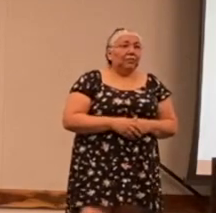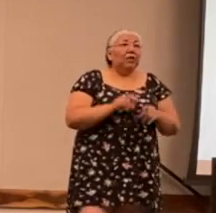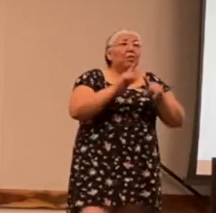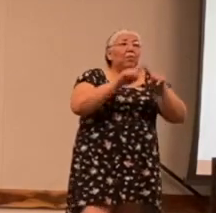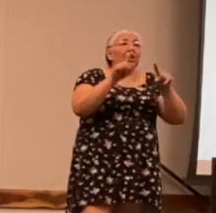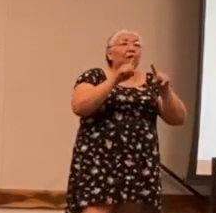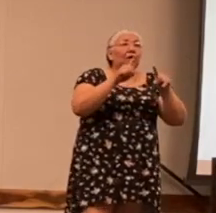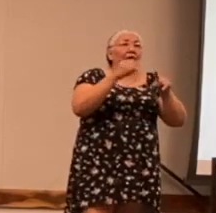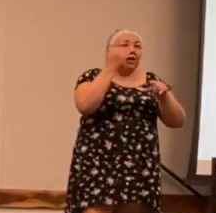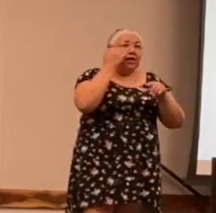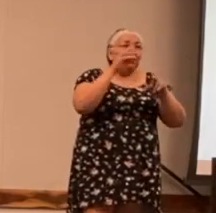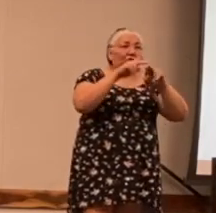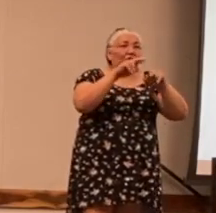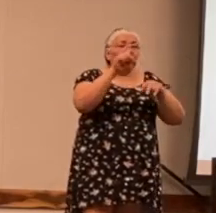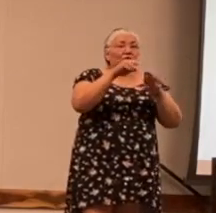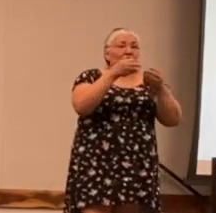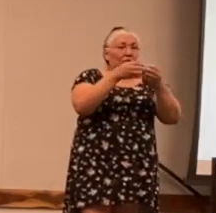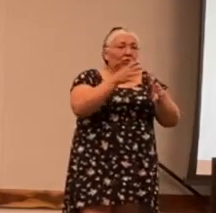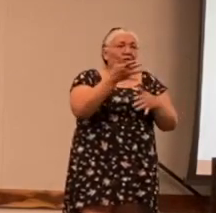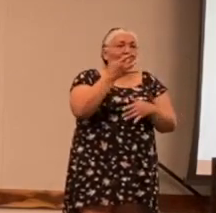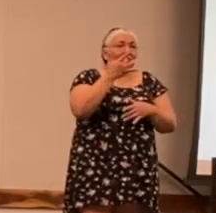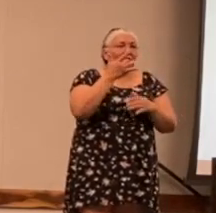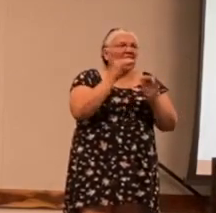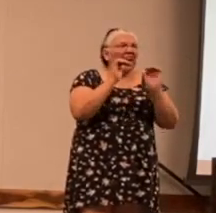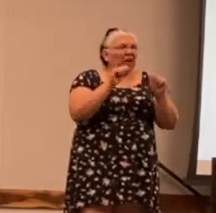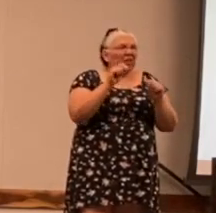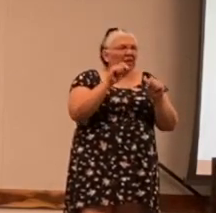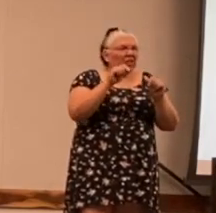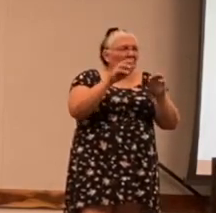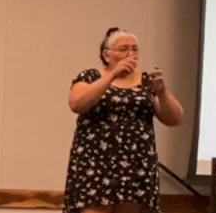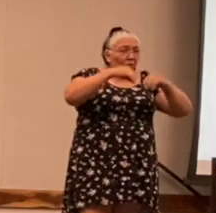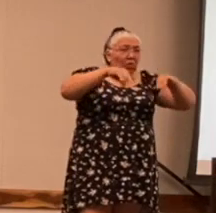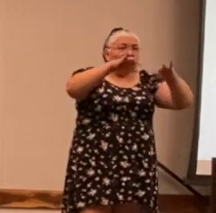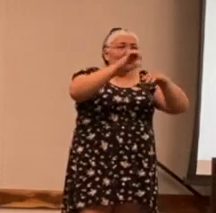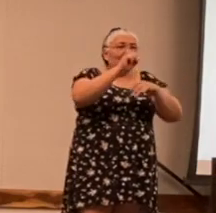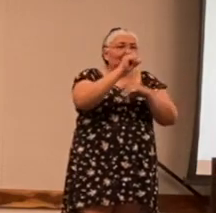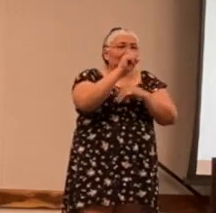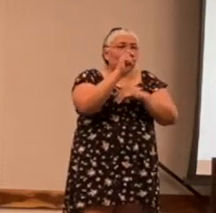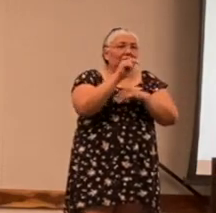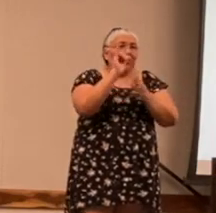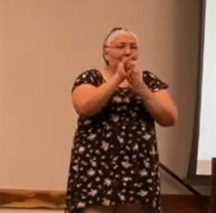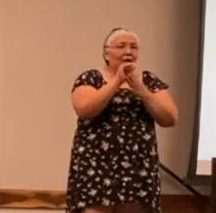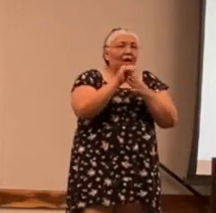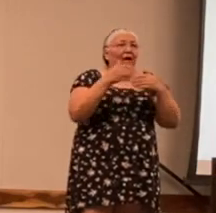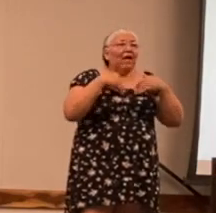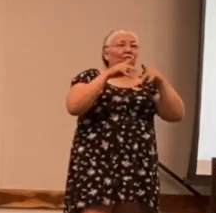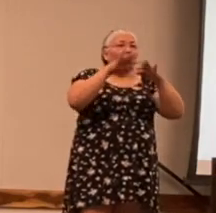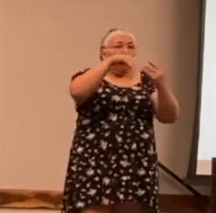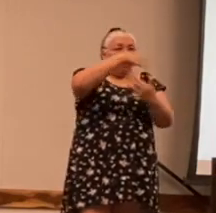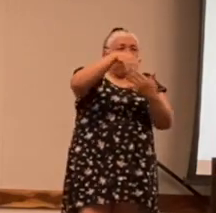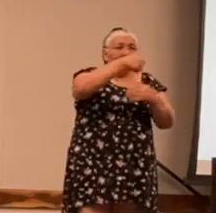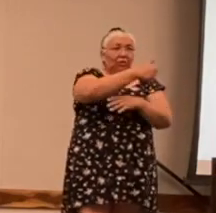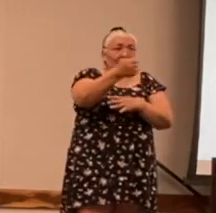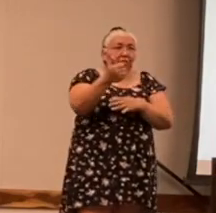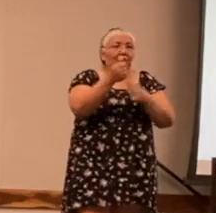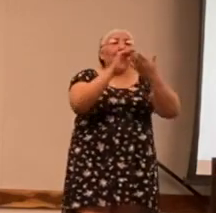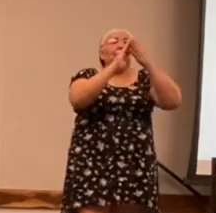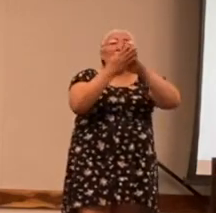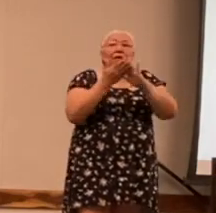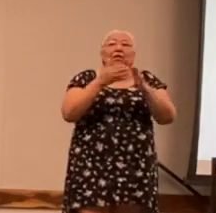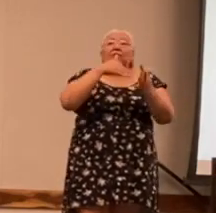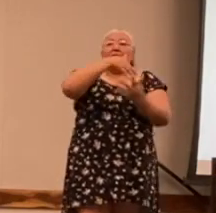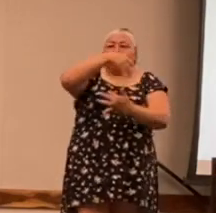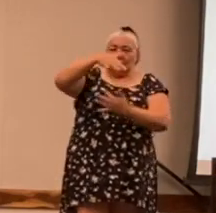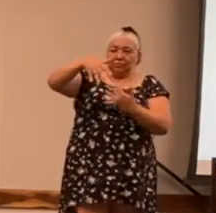But if the salt should lose its flavor, how can you season it? Have salt among yourselves and be at peace